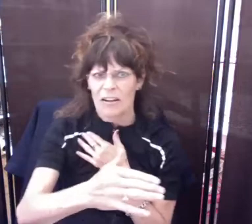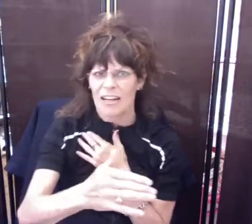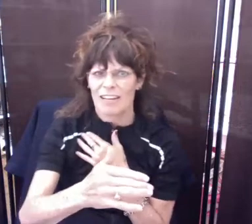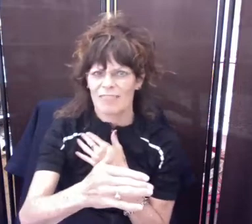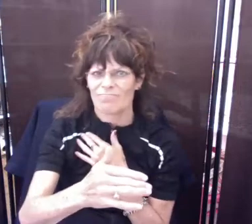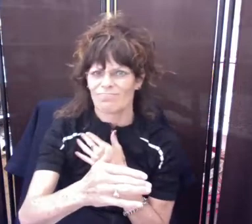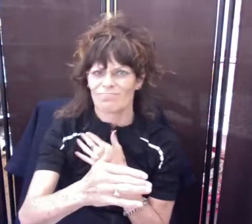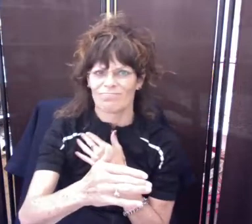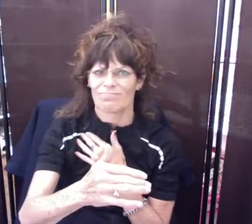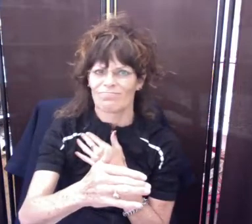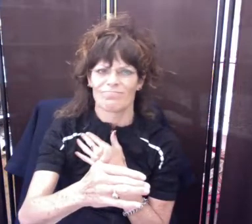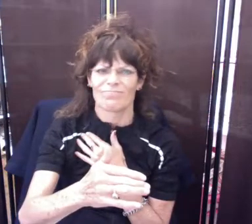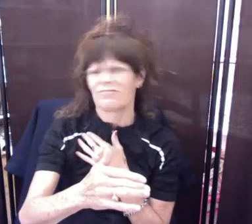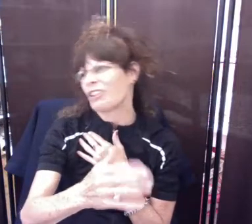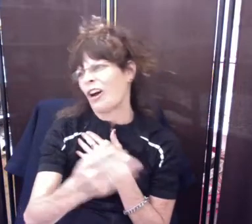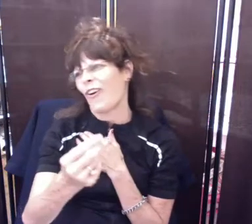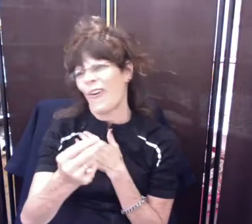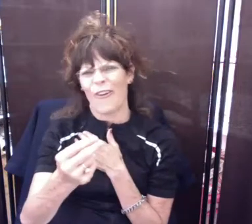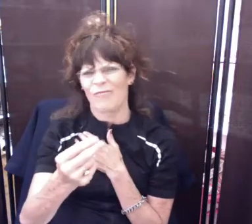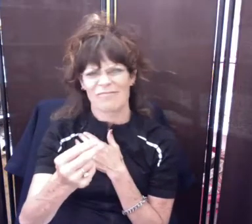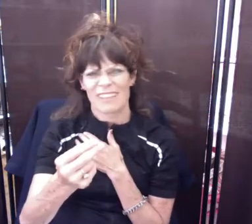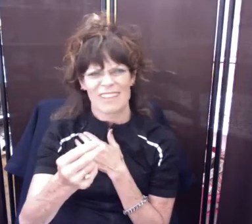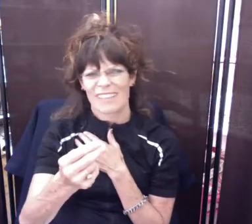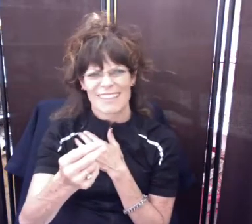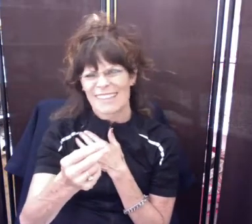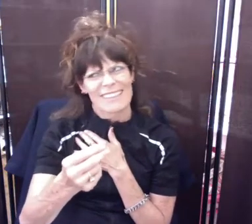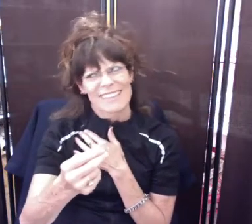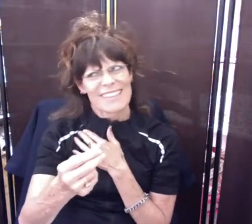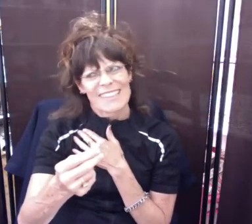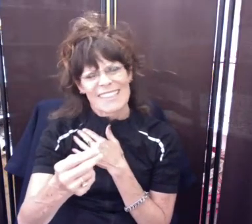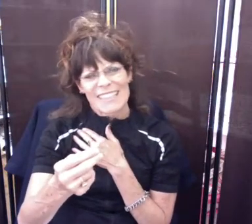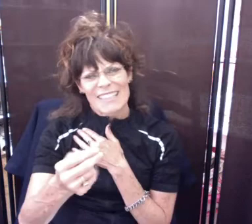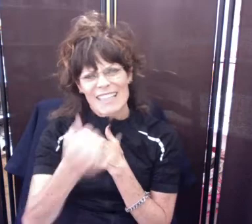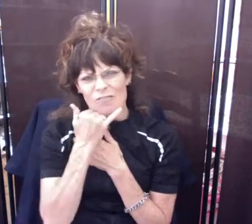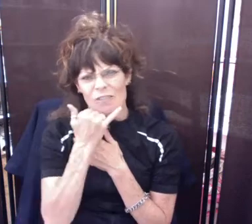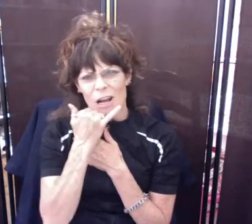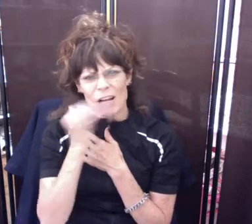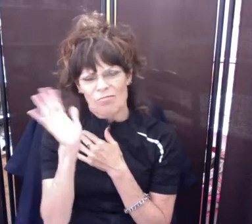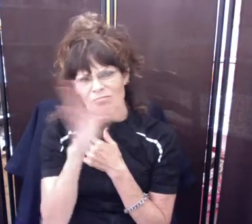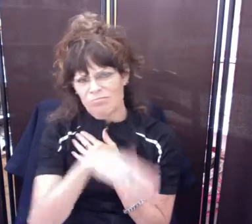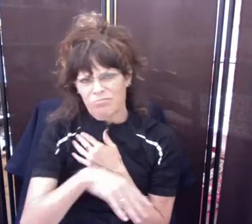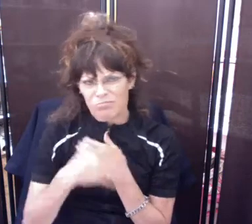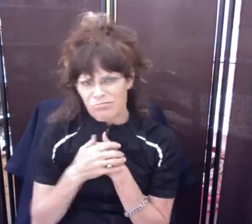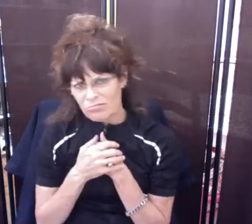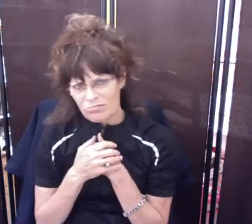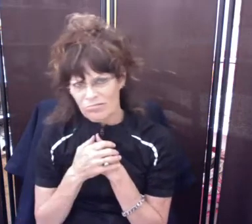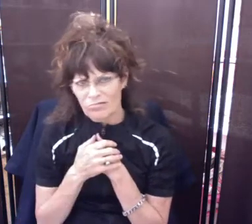that might be an overreaction to this whole drinking thing. As a matter of fact, we might